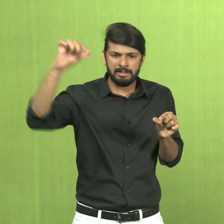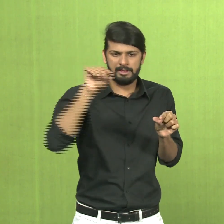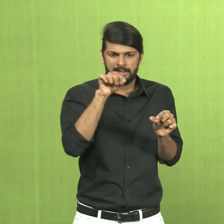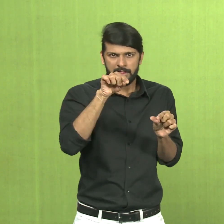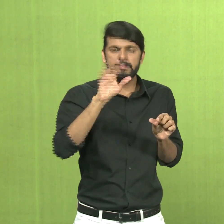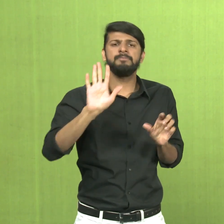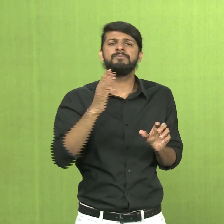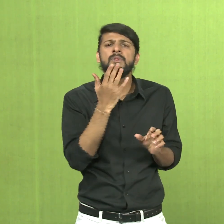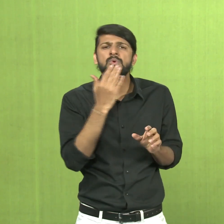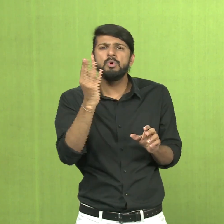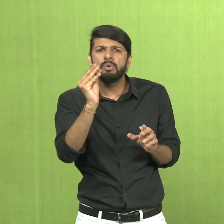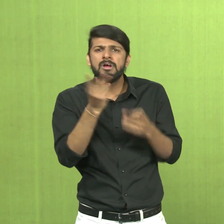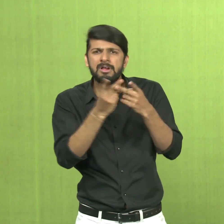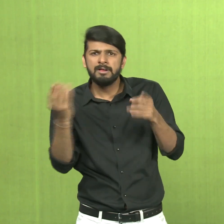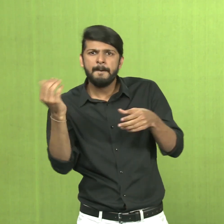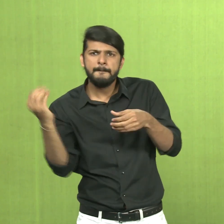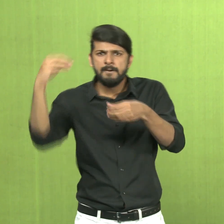which first some color,